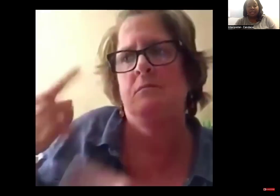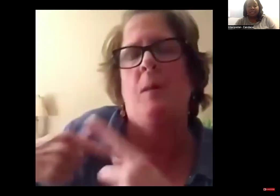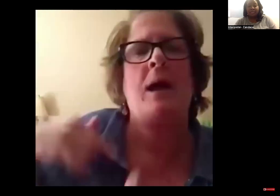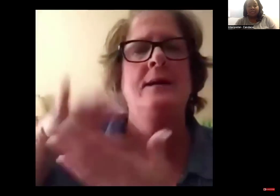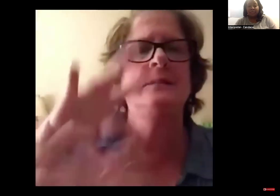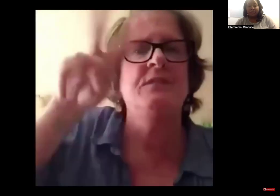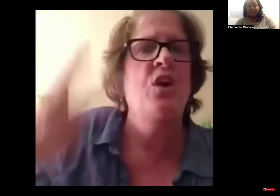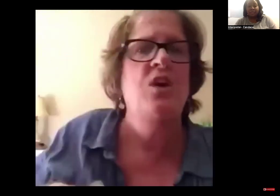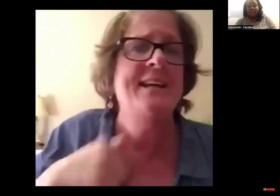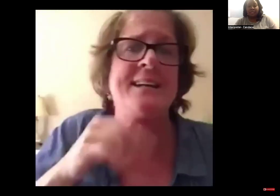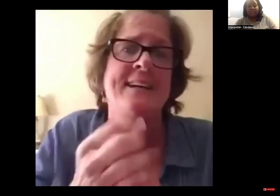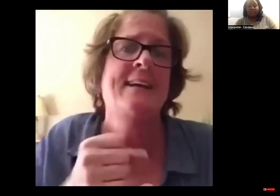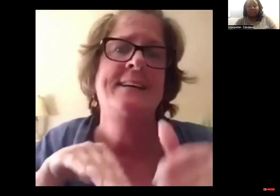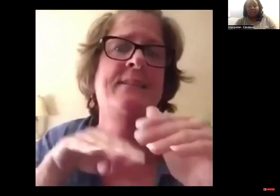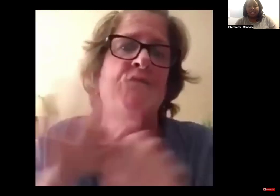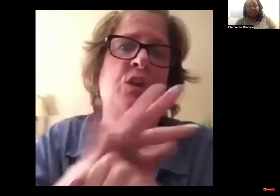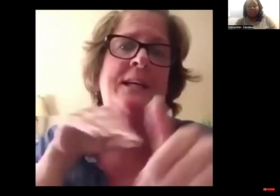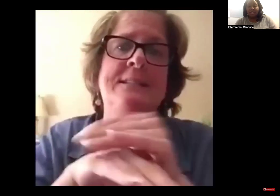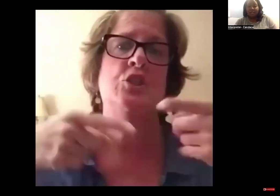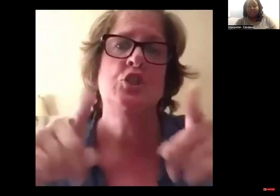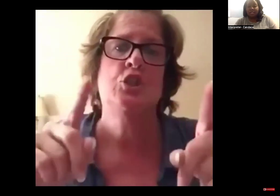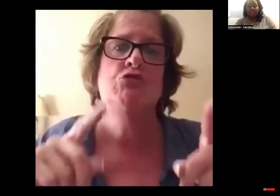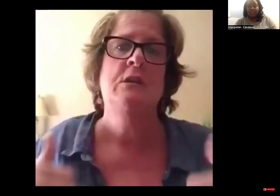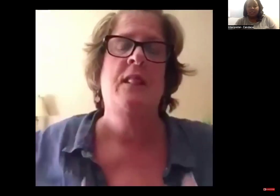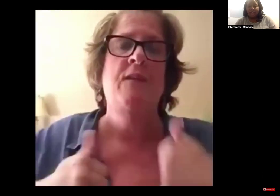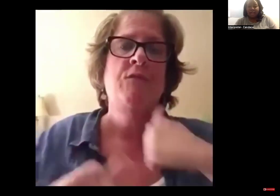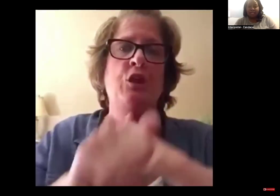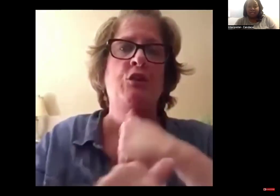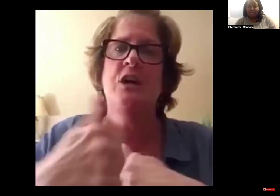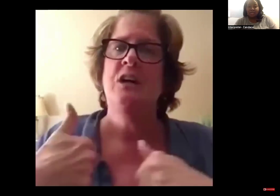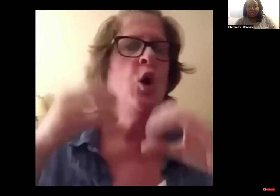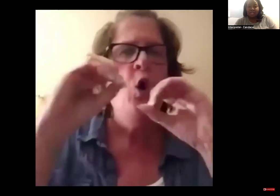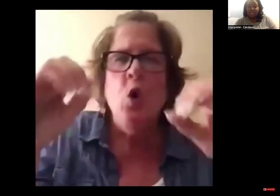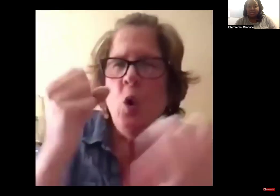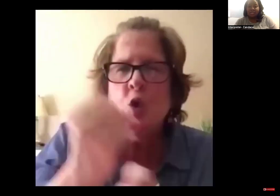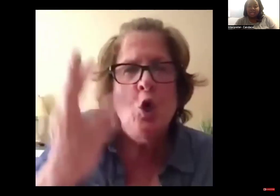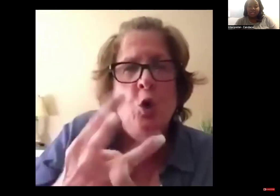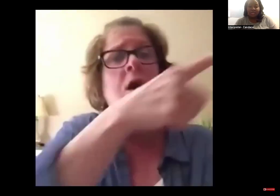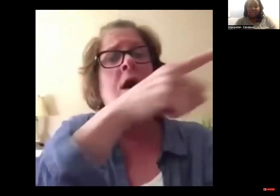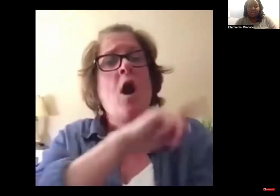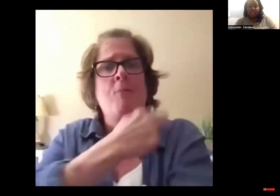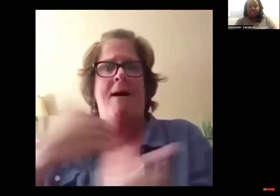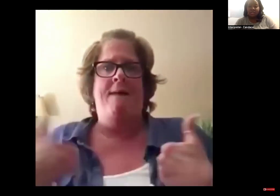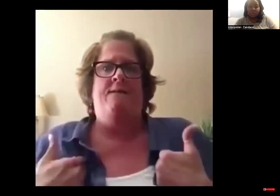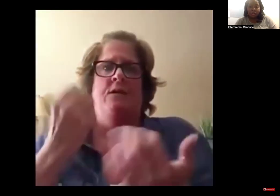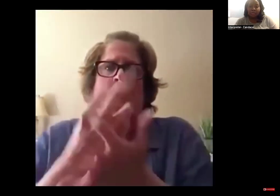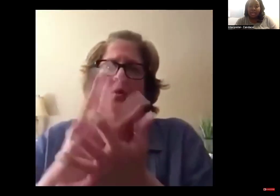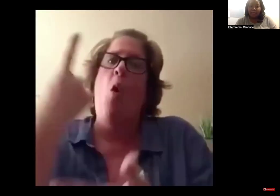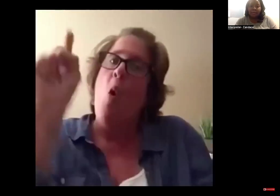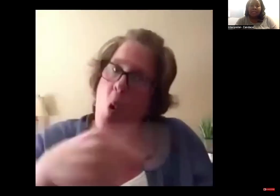So my case was closed. When my husband fell, he didn't get full access to communication. It was a dangerous situation.